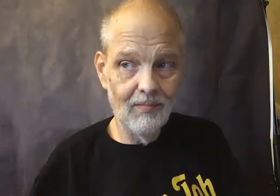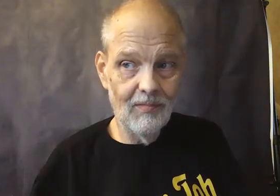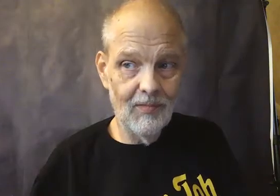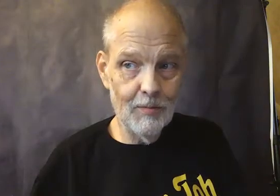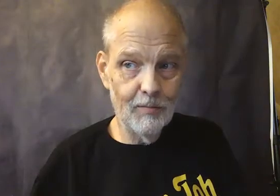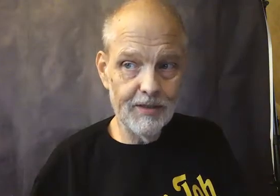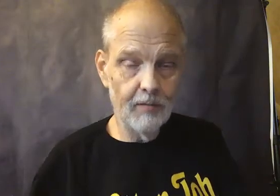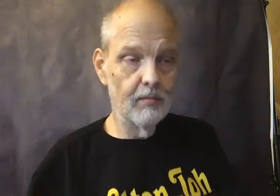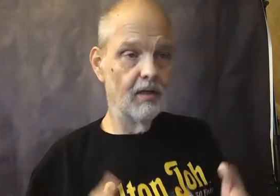I'm going to mess it up.